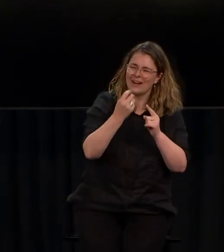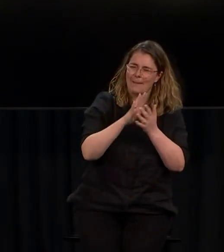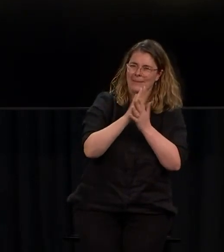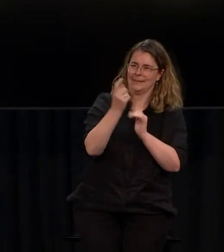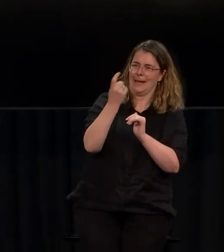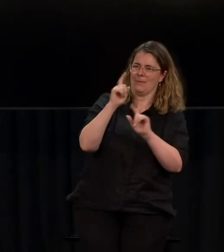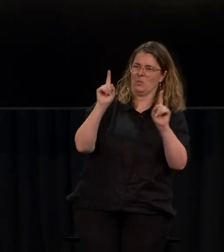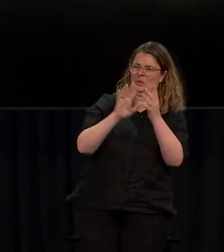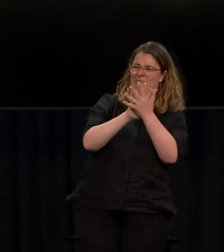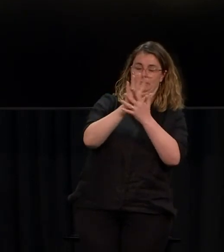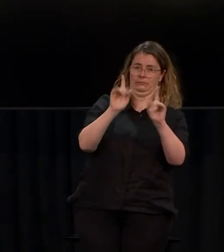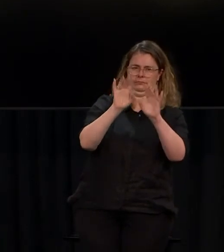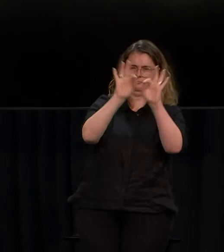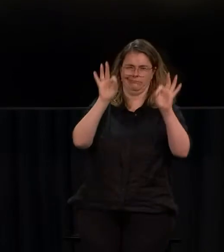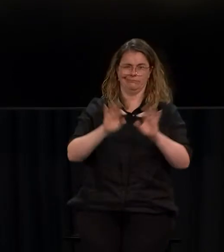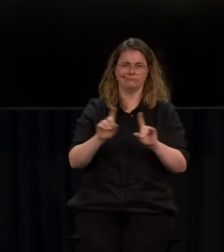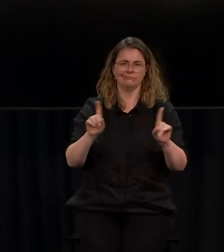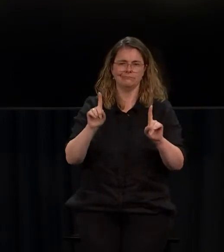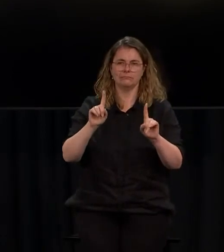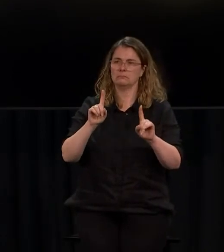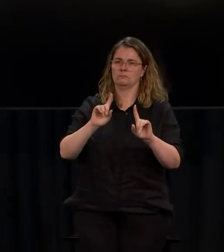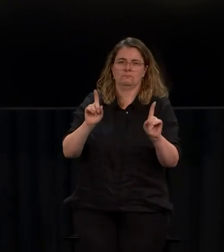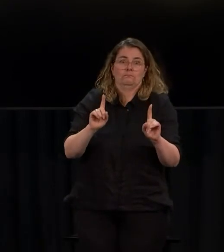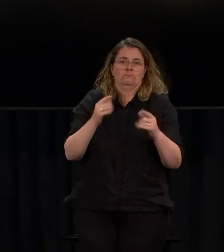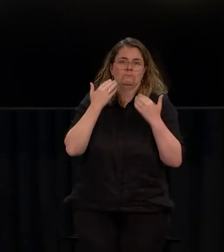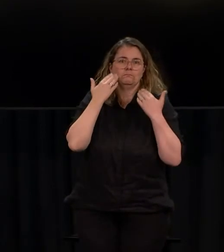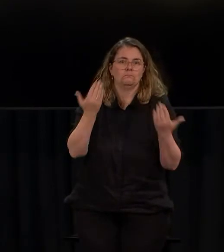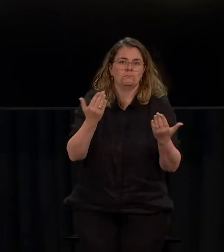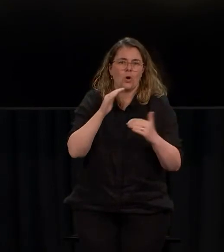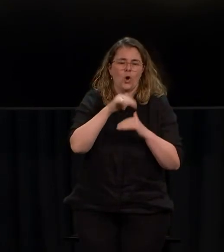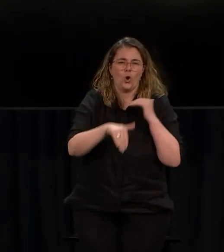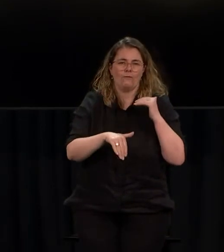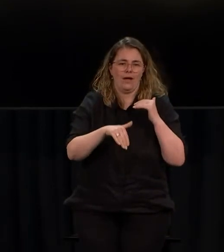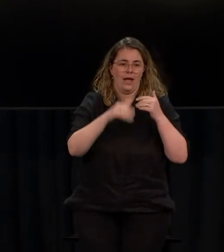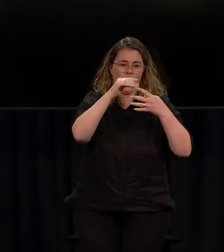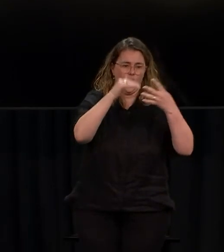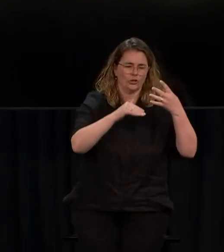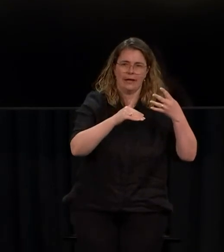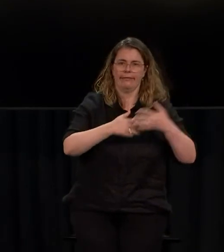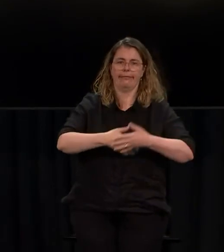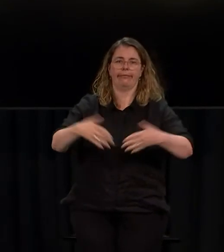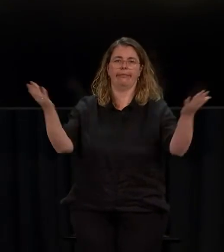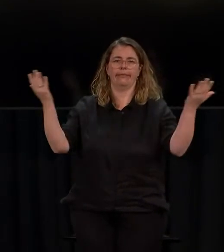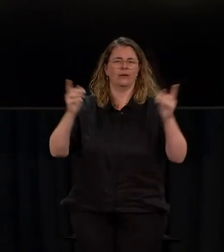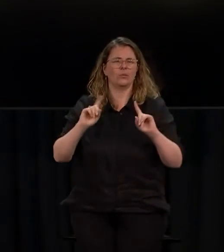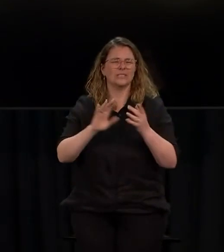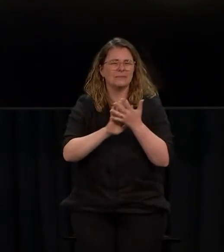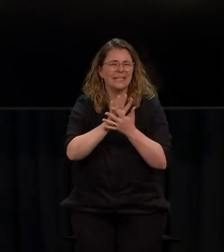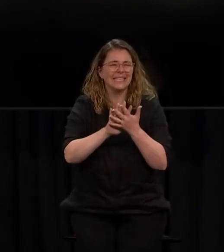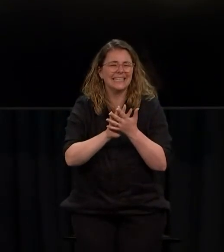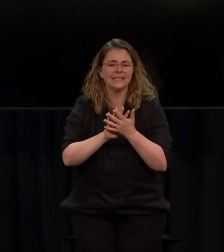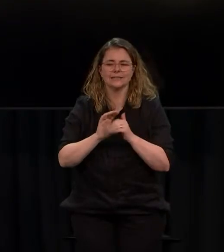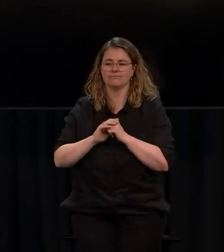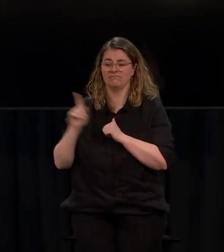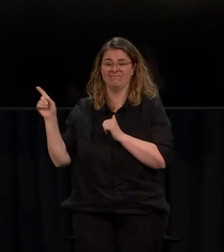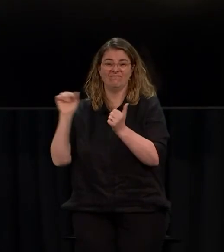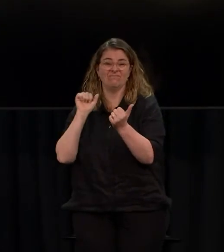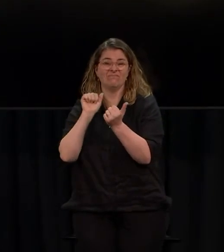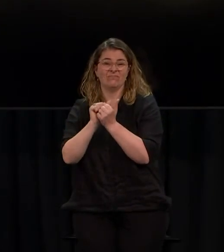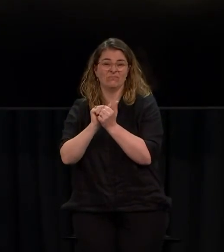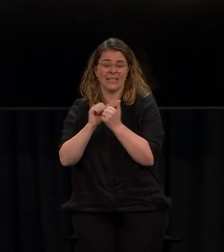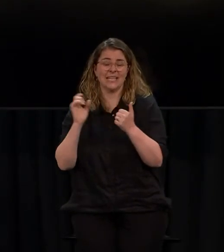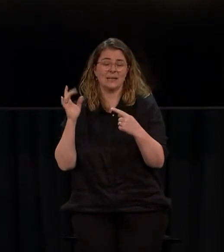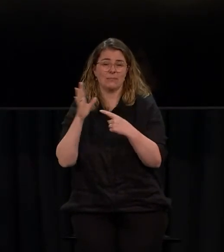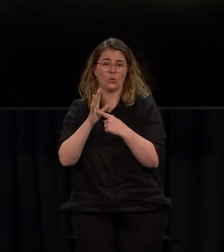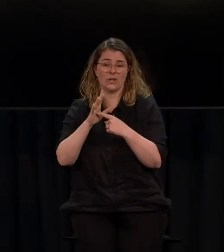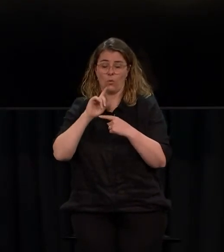just going into, I suppose, the great big blue after alert levels finish? Yeah, look, it is important, and we